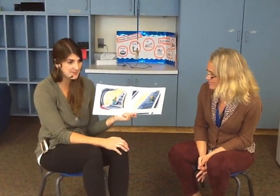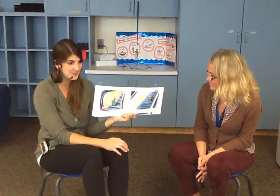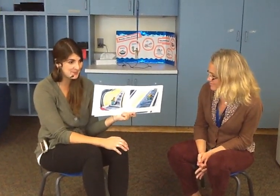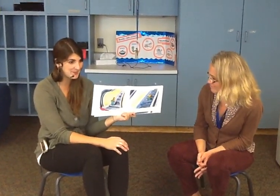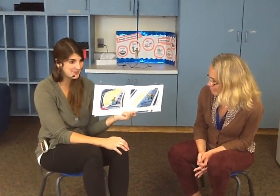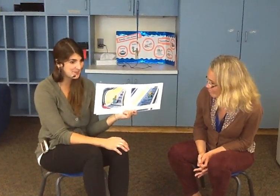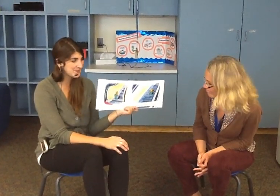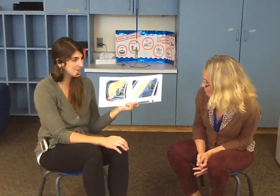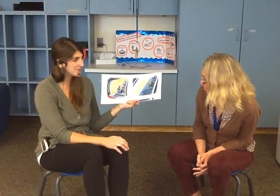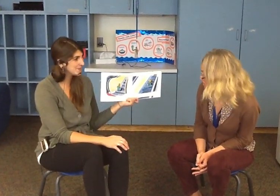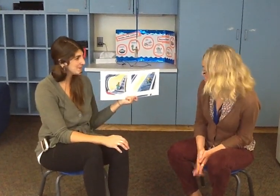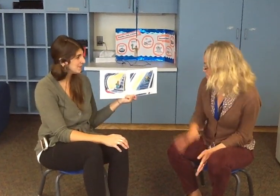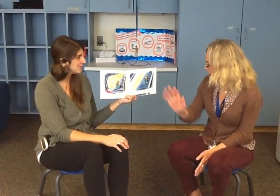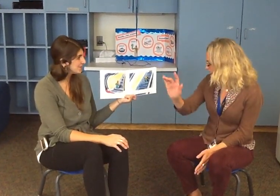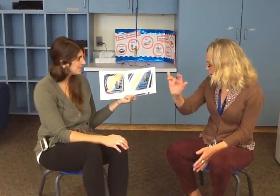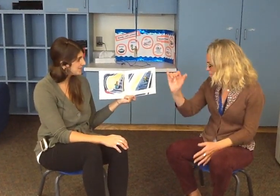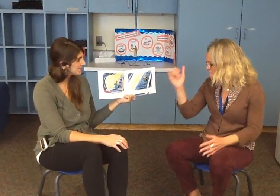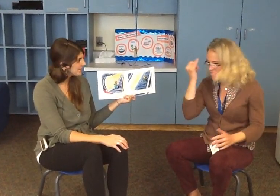went.